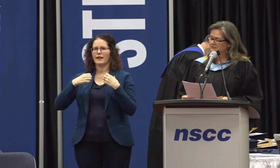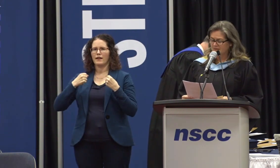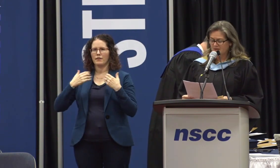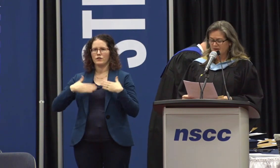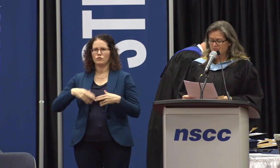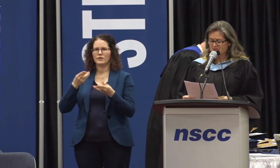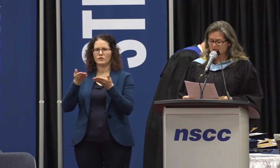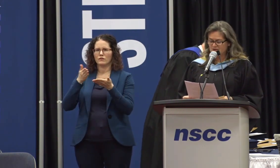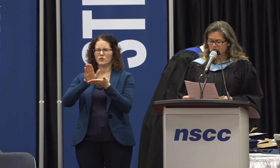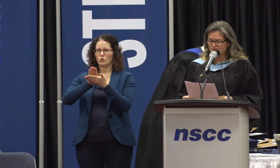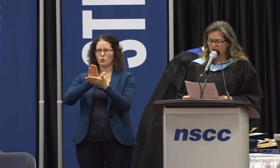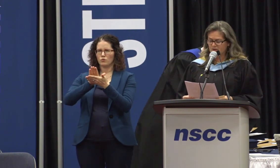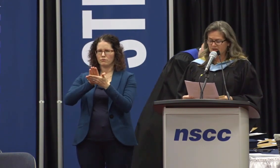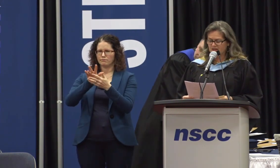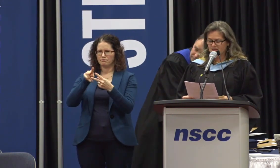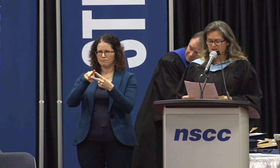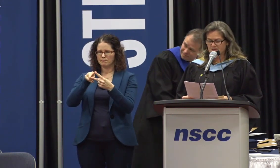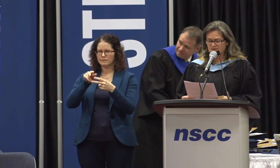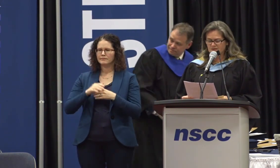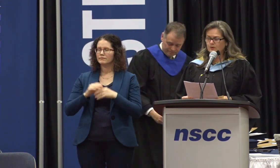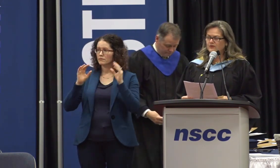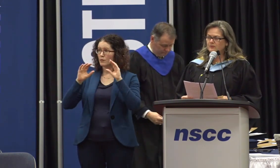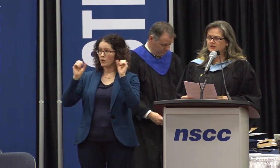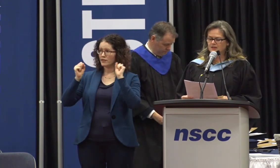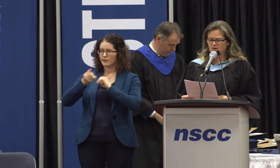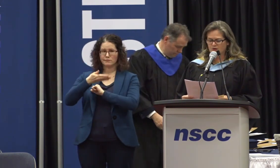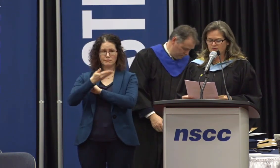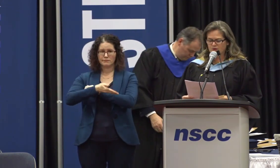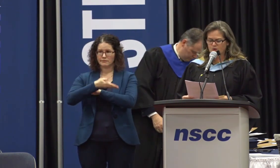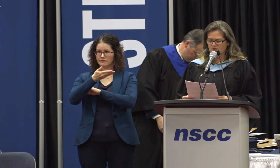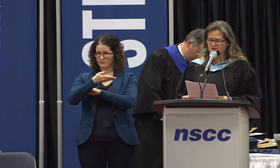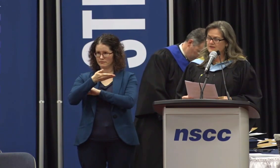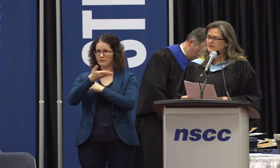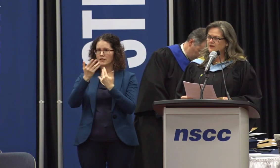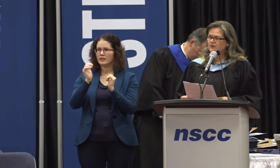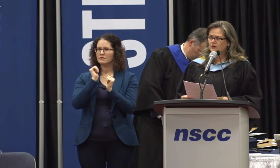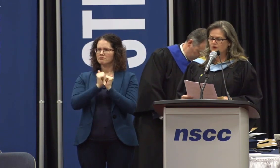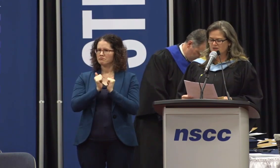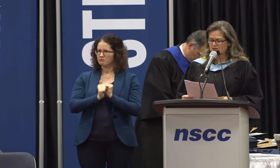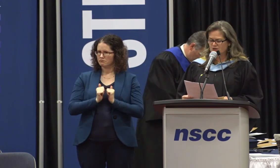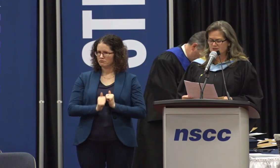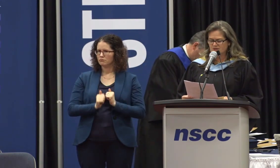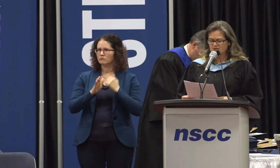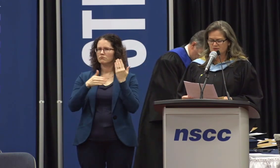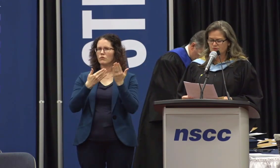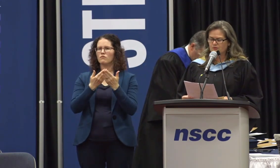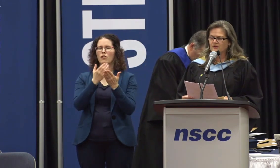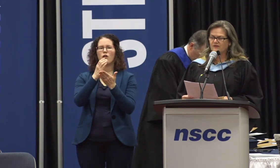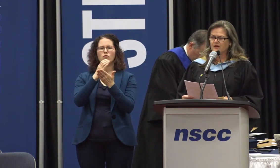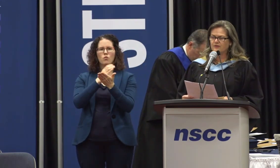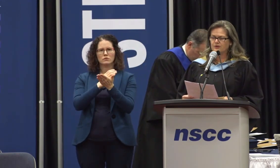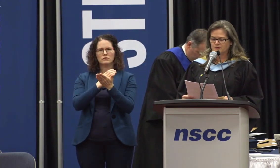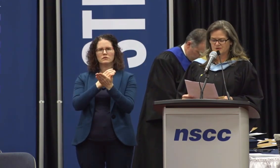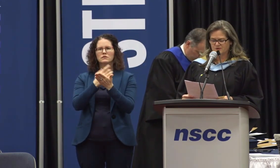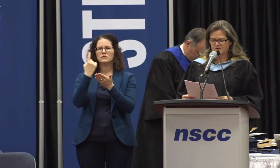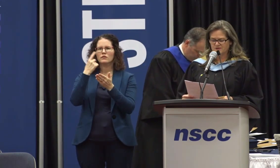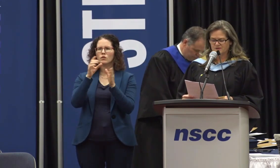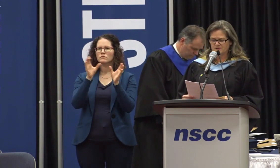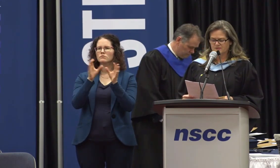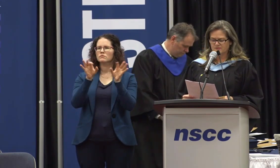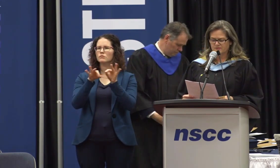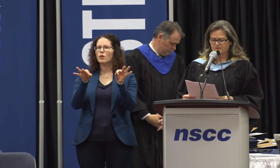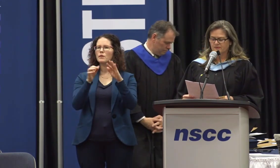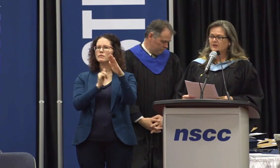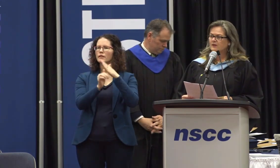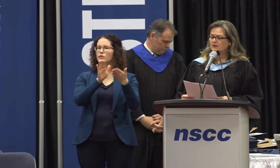President, I present to you the following candidates who have completed all the requirements for credentials in the School of Health and Human